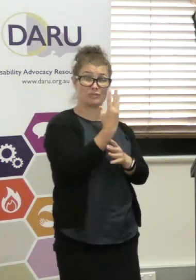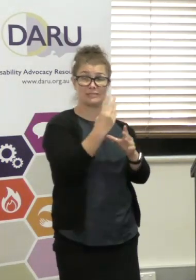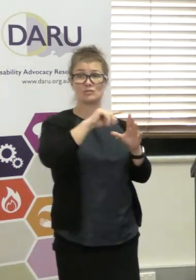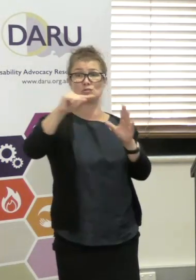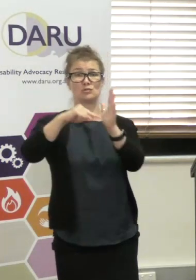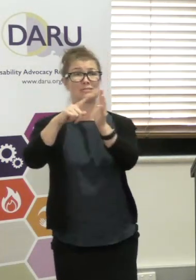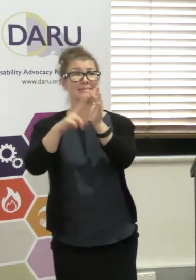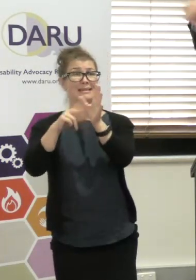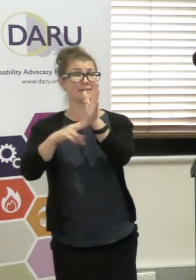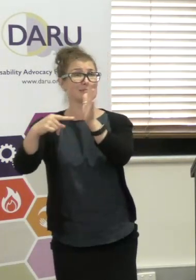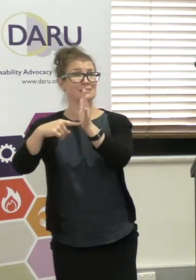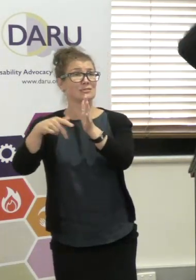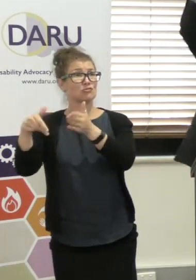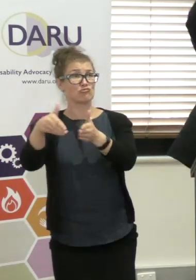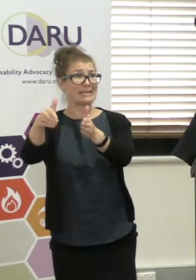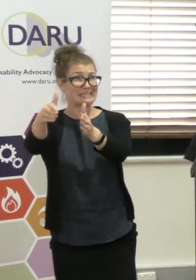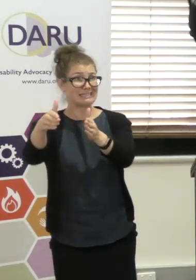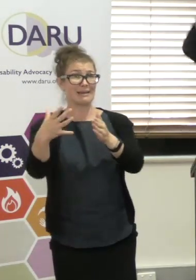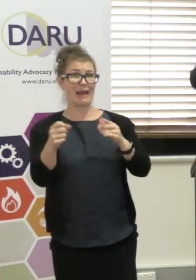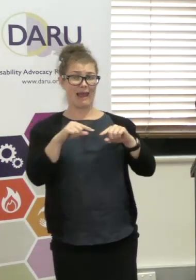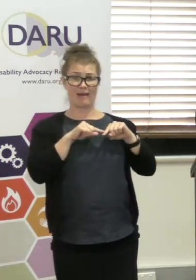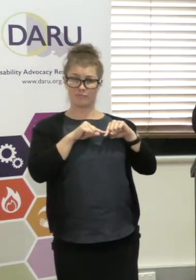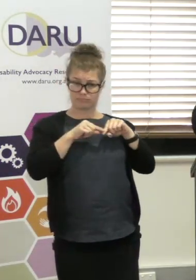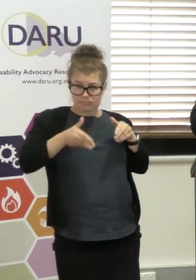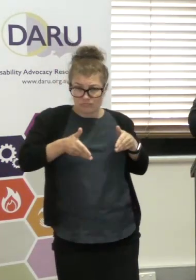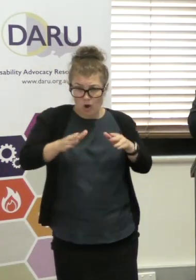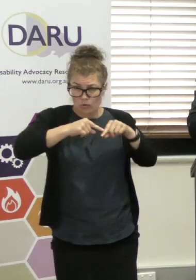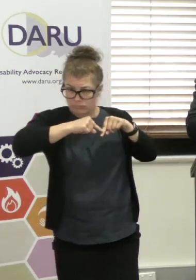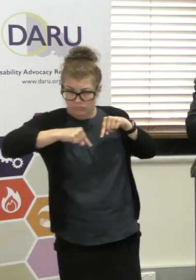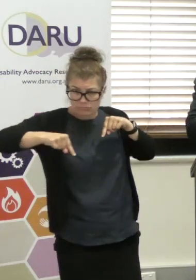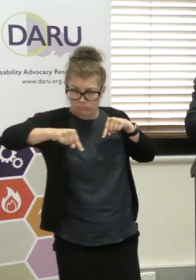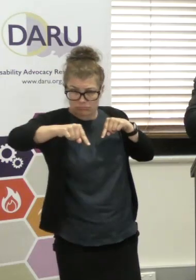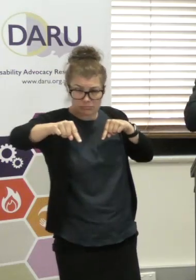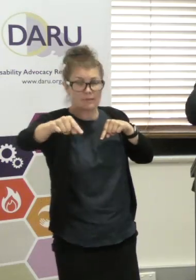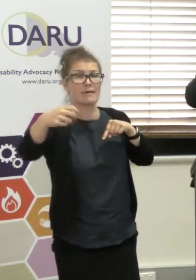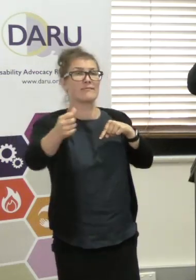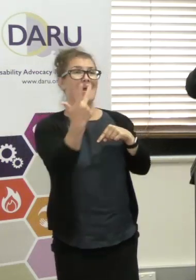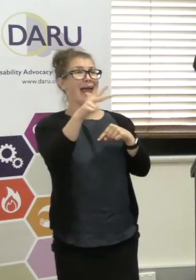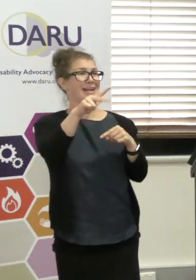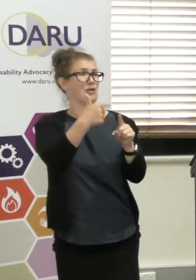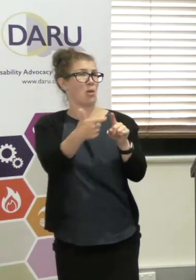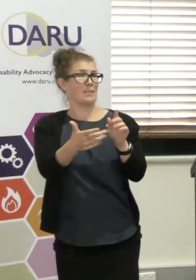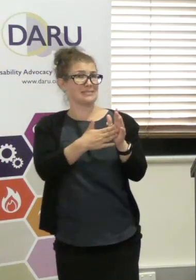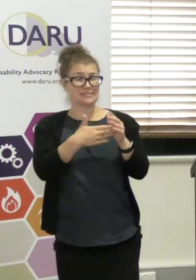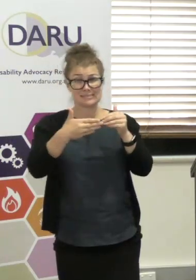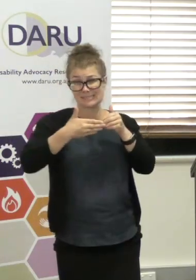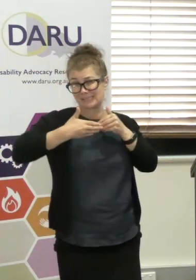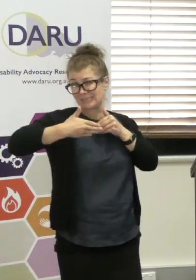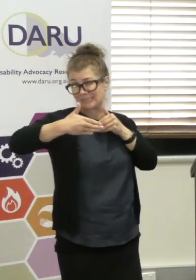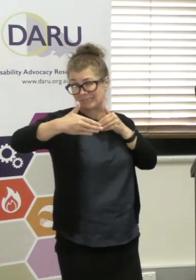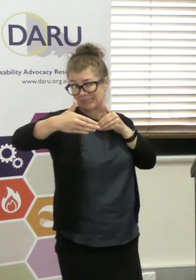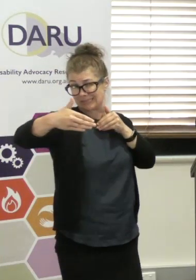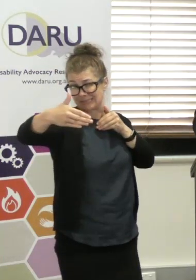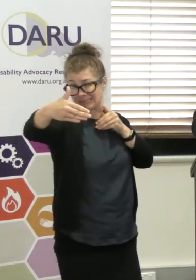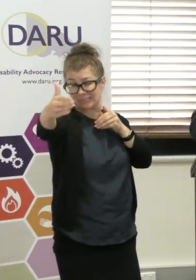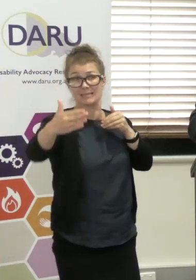this loop. You go down this road, it's an 80-kilometre road, and you know, you're 80 kilometres down the road, the